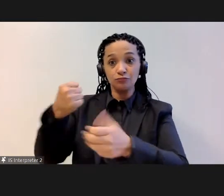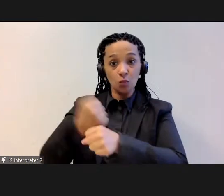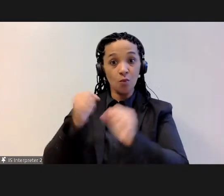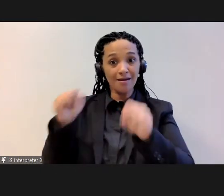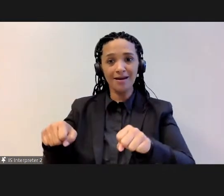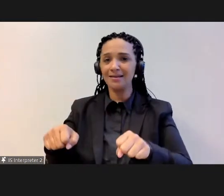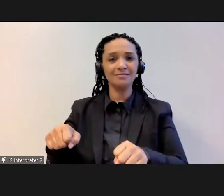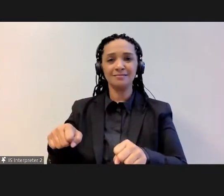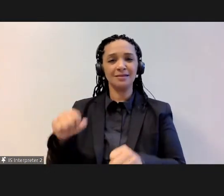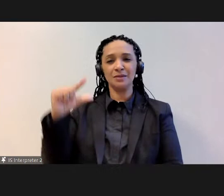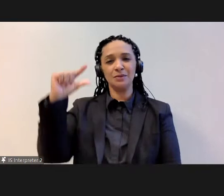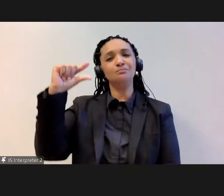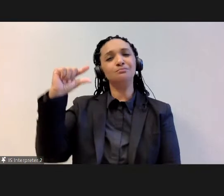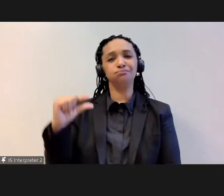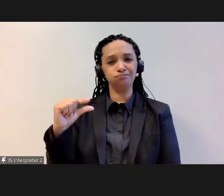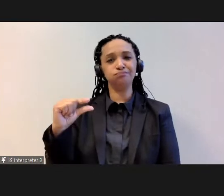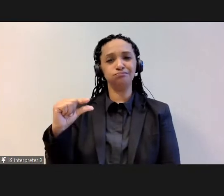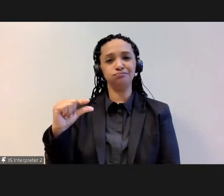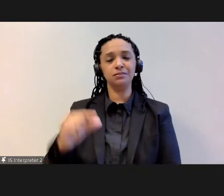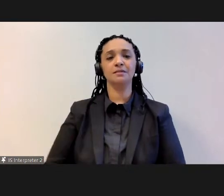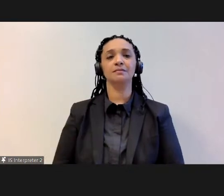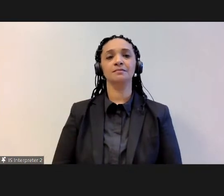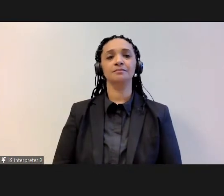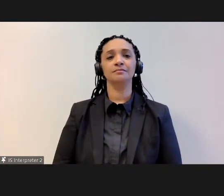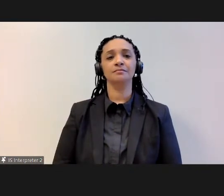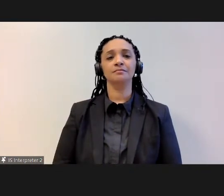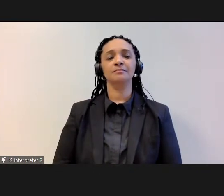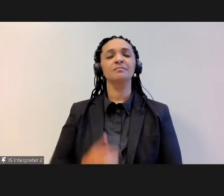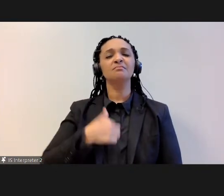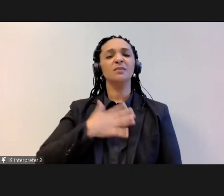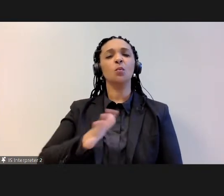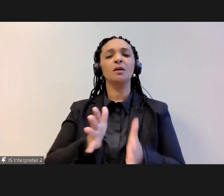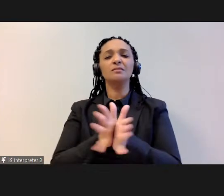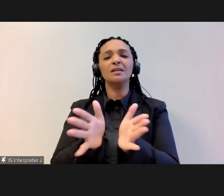I would talk about Niger's case, for example.